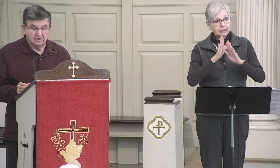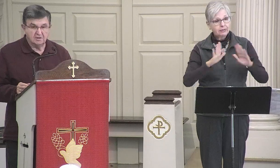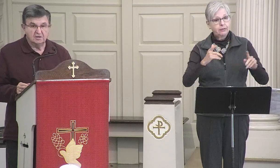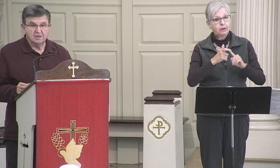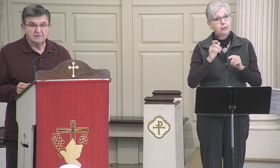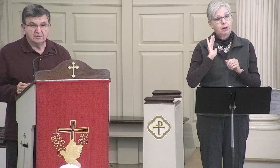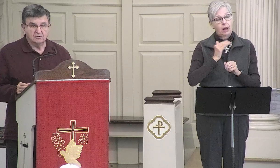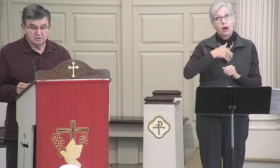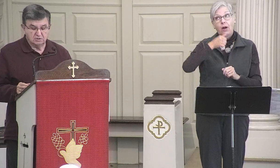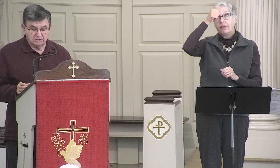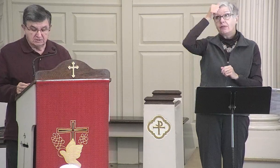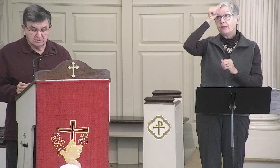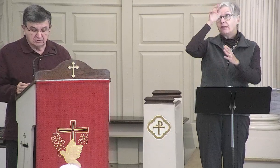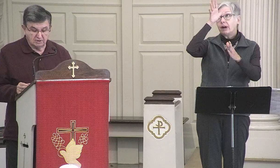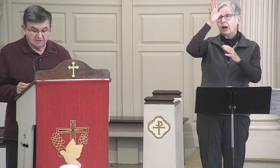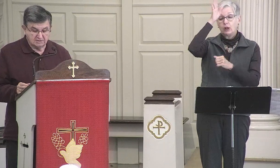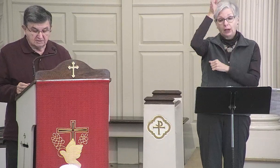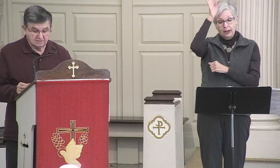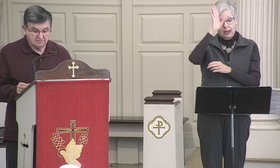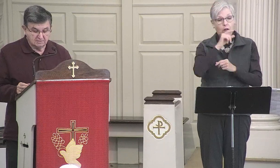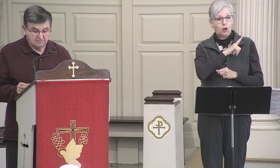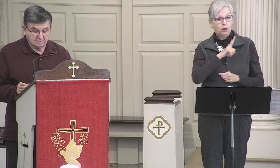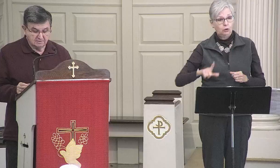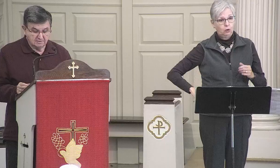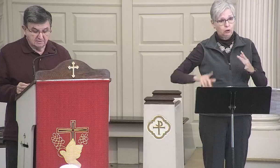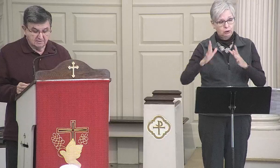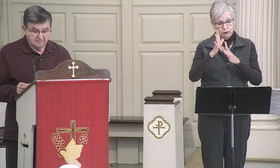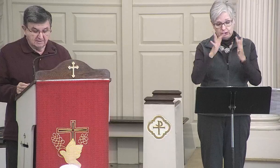Father and the Lord Jesus Christ.